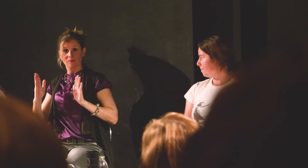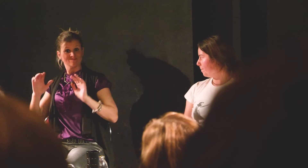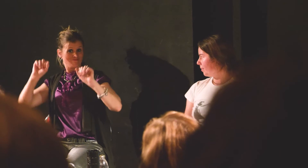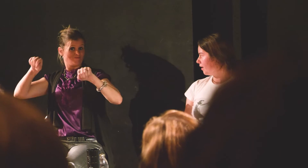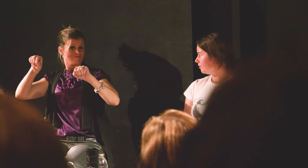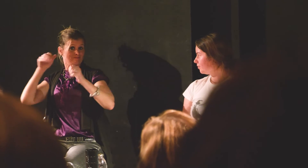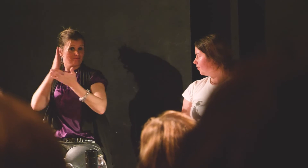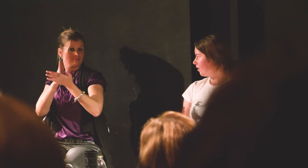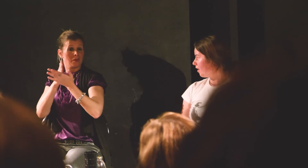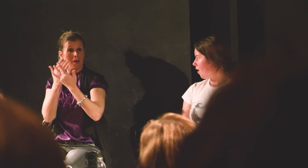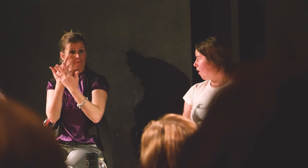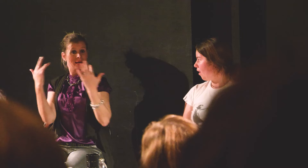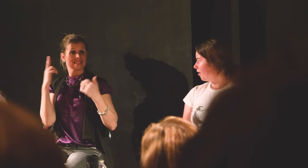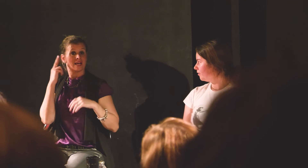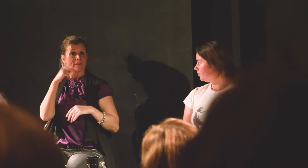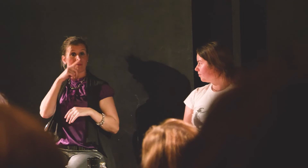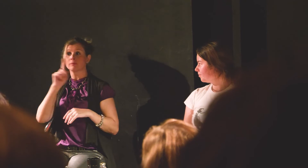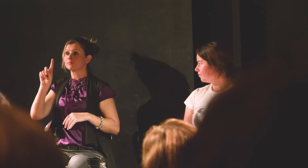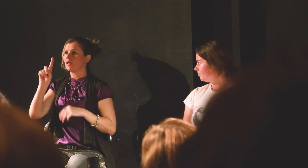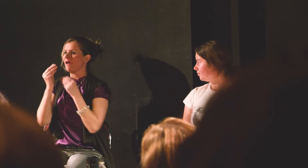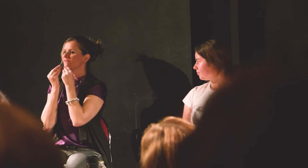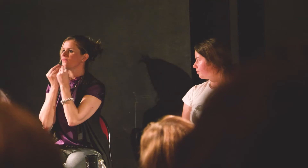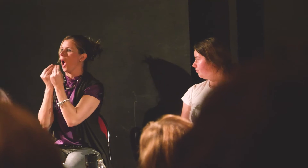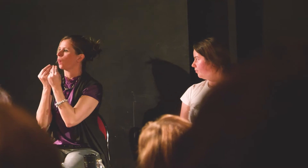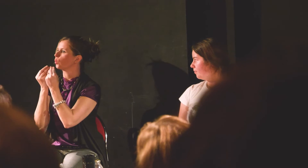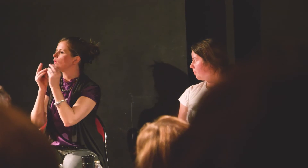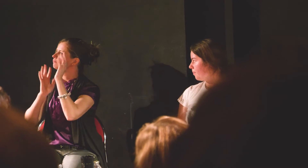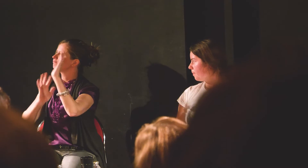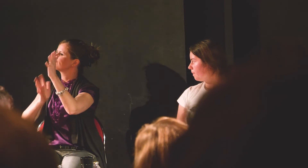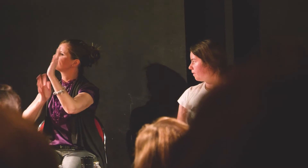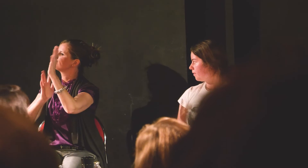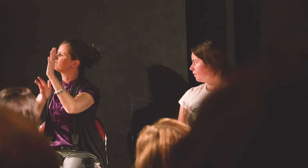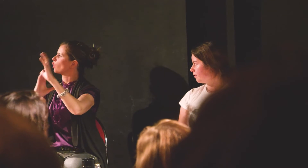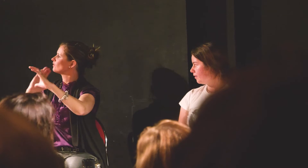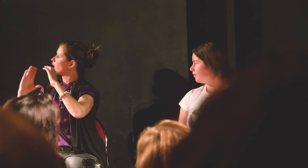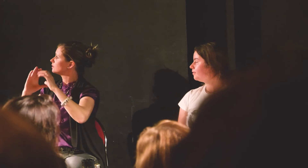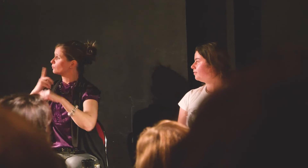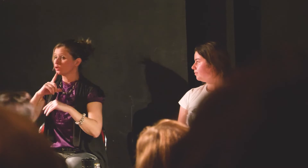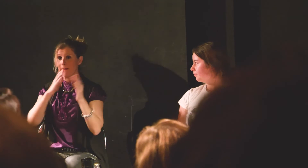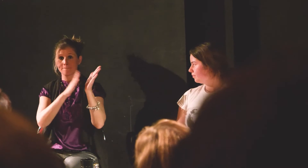So that, just to clarify, the question was, can we stay longer? And obviously for deaf people as well, we value